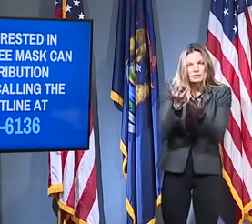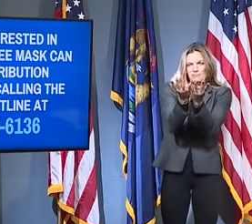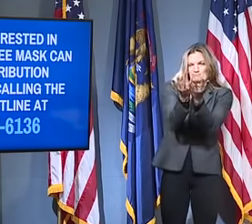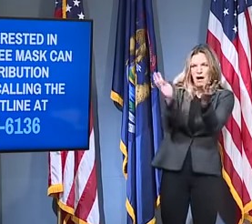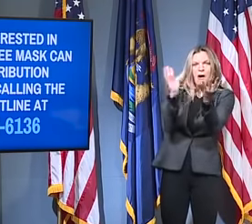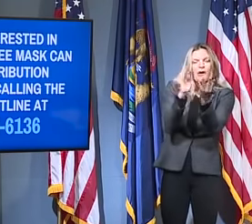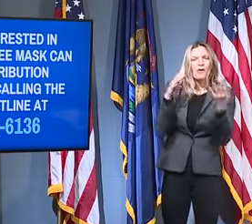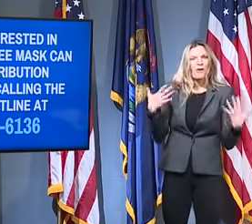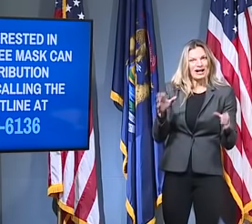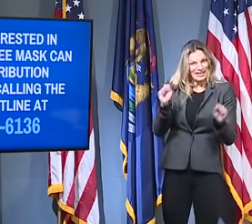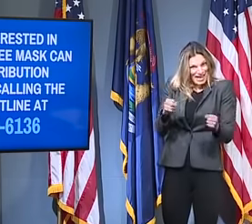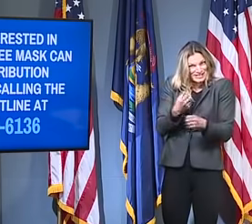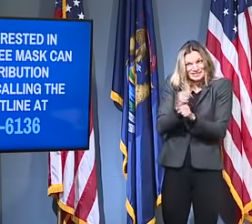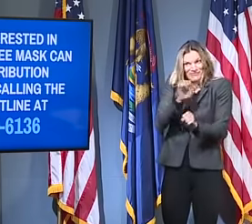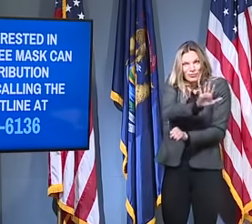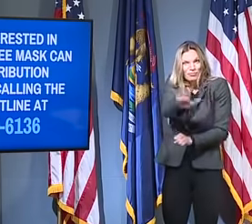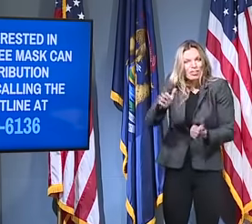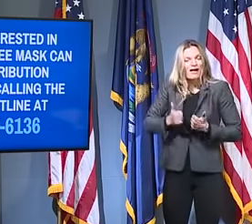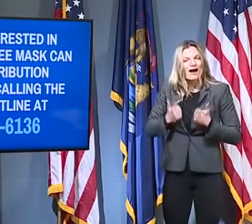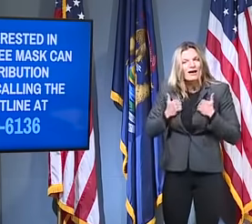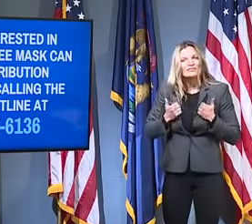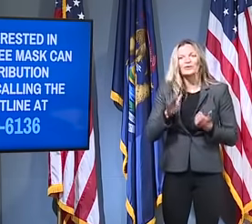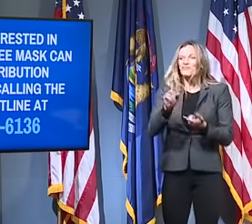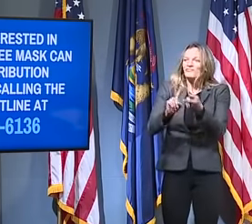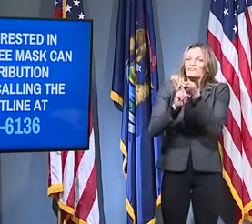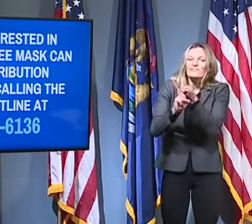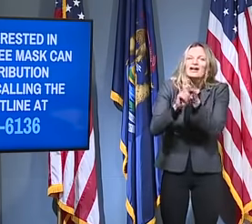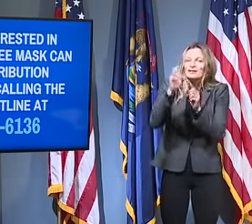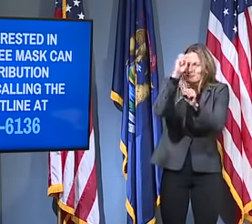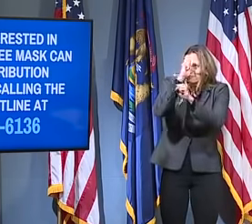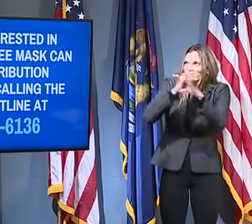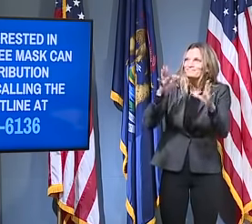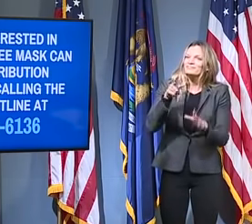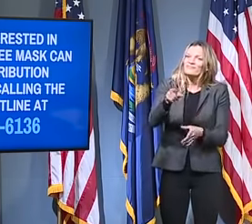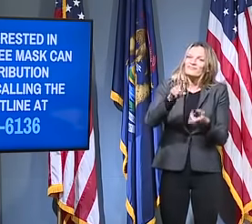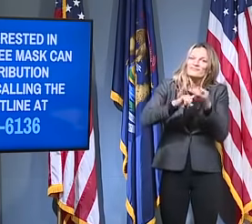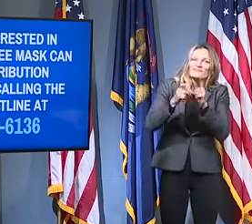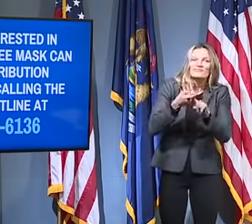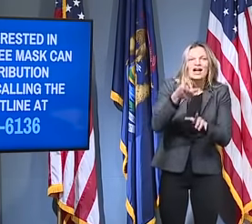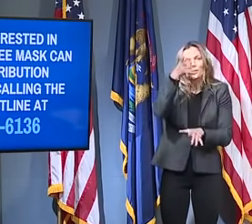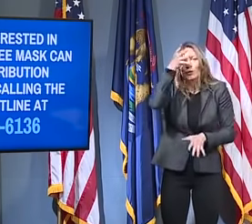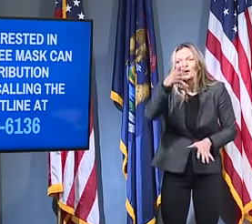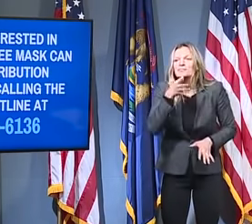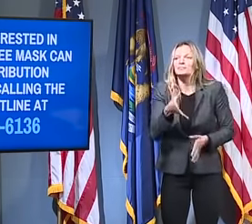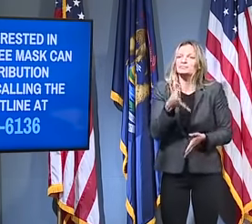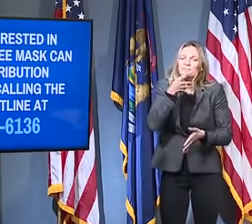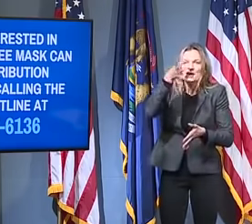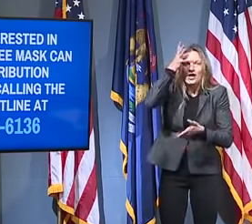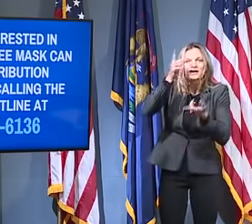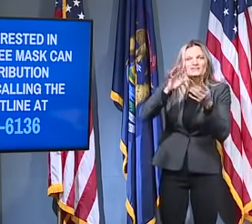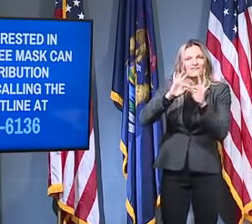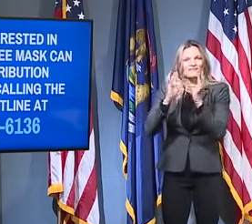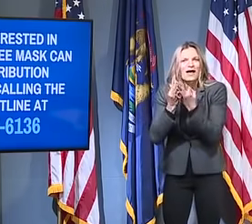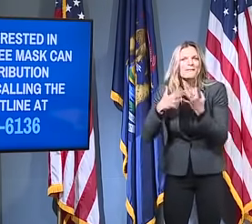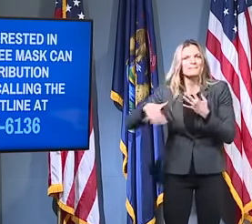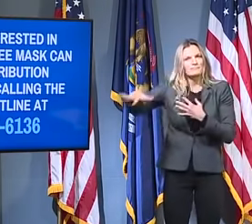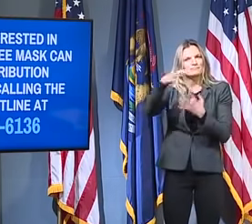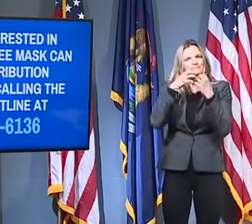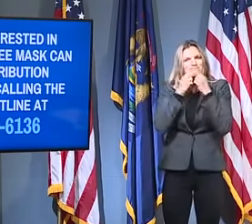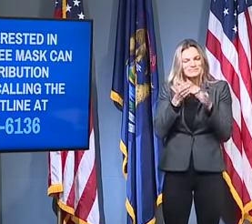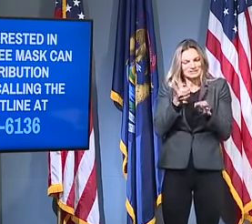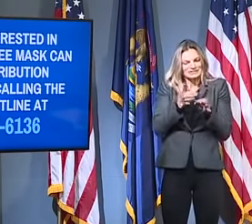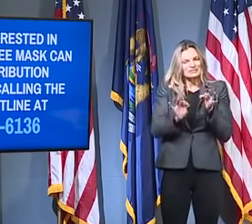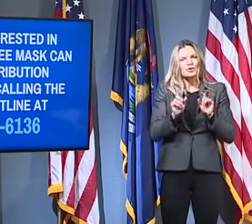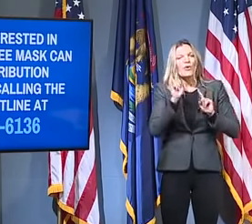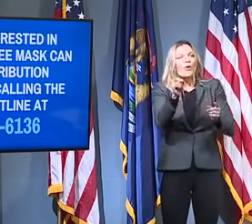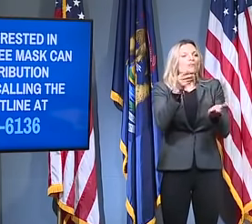or children, siblings, friends. It could be saved by the simple act of wearing a mask when you go to the grocery store or pharmacy or when